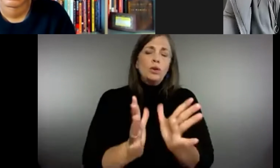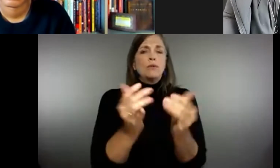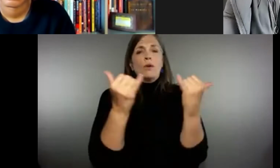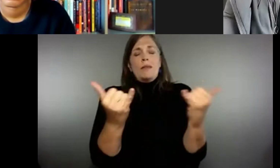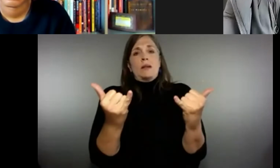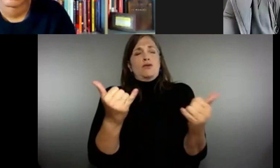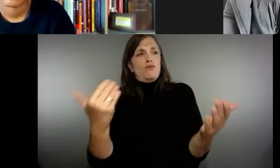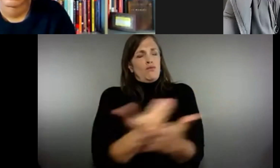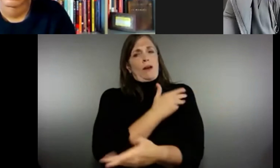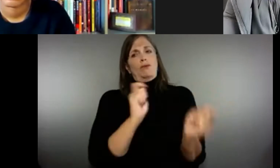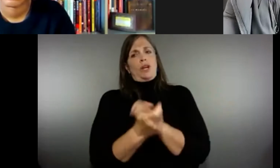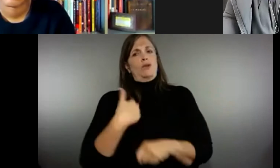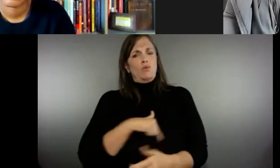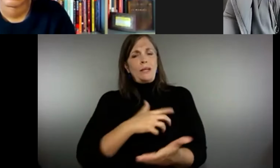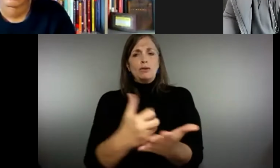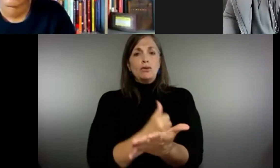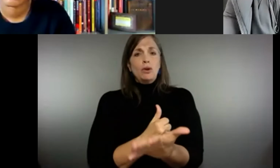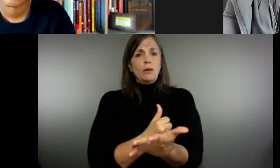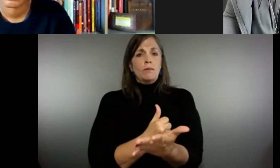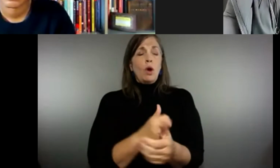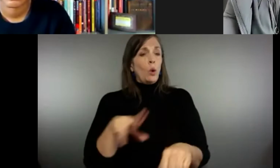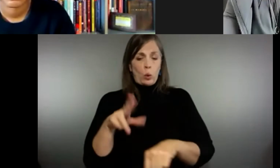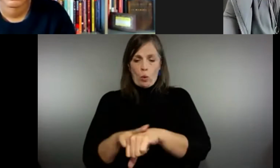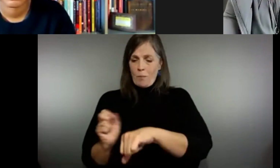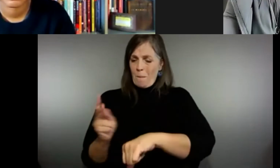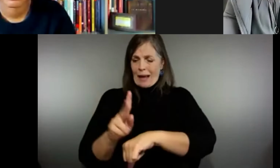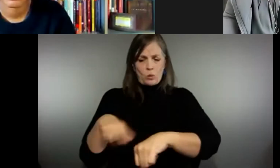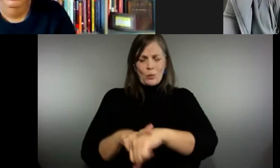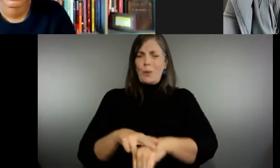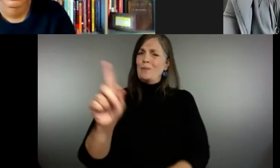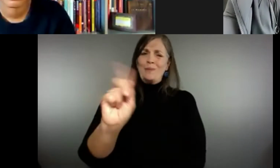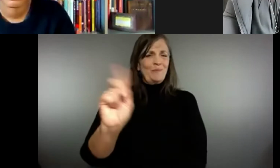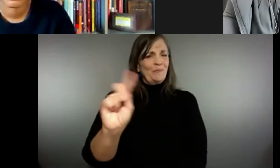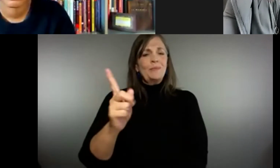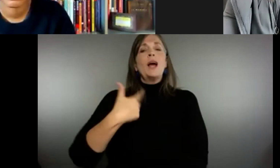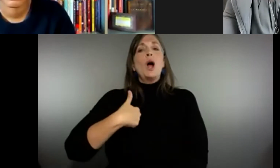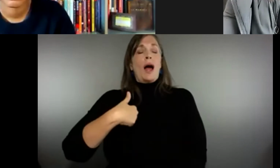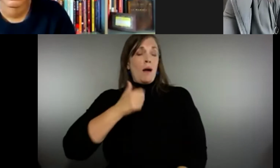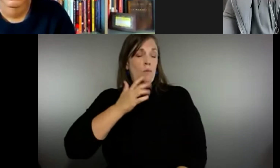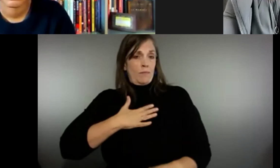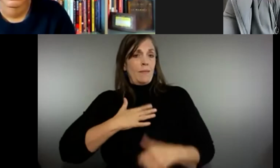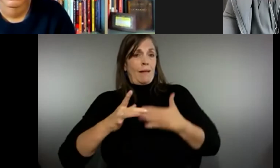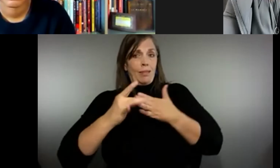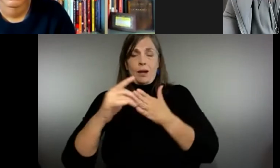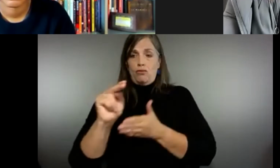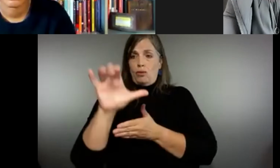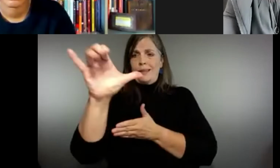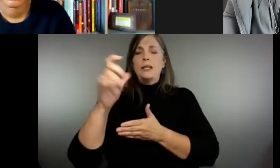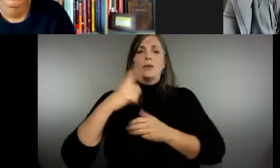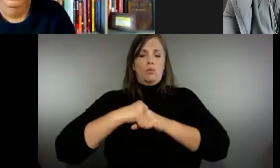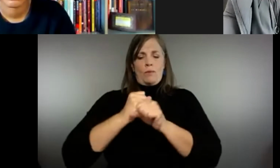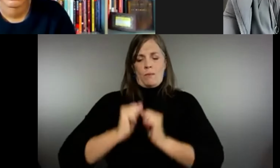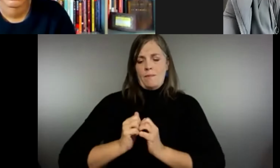so we're not going back to normal under my administration we're going to co-create a new new york city and that new york city will be one that we all deserve